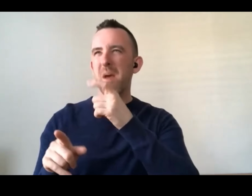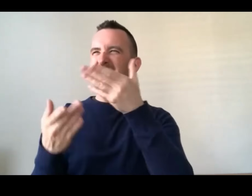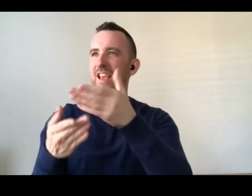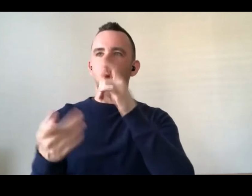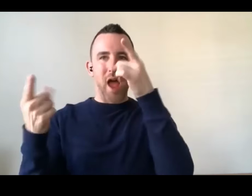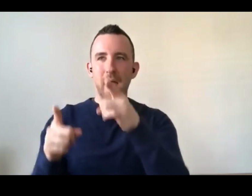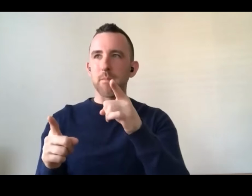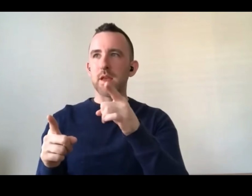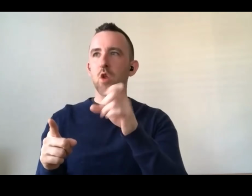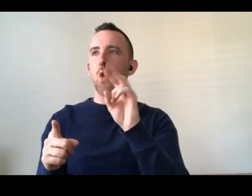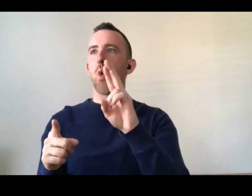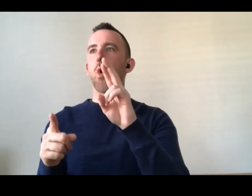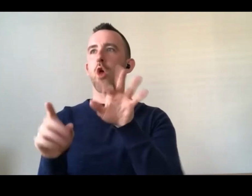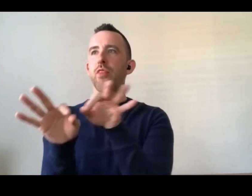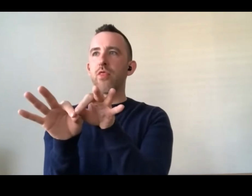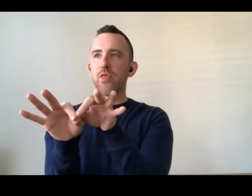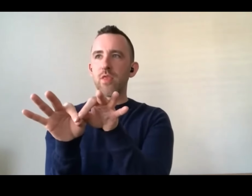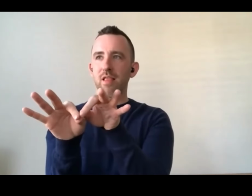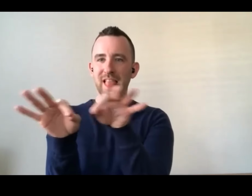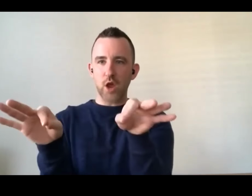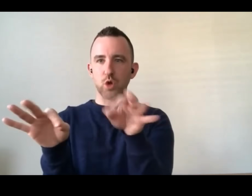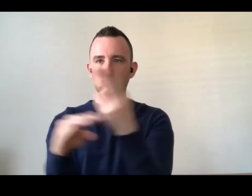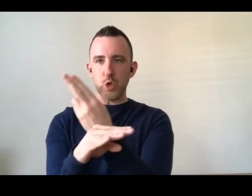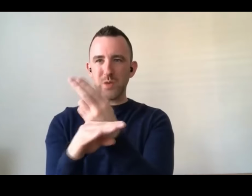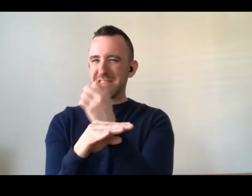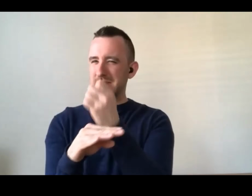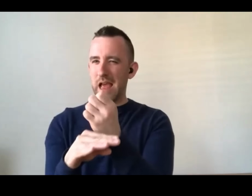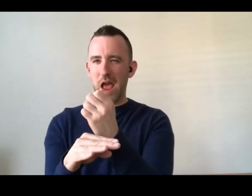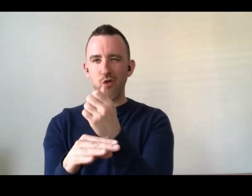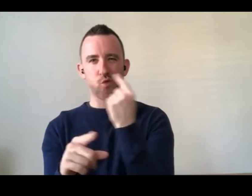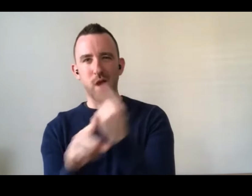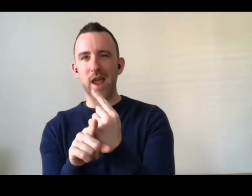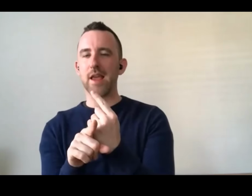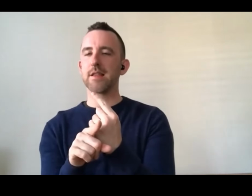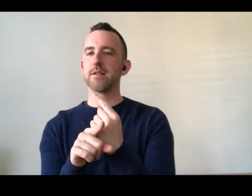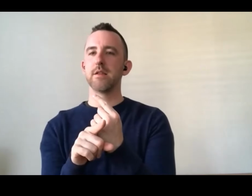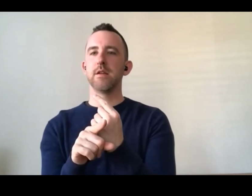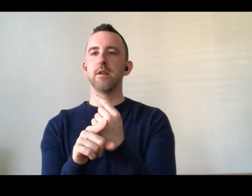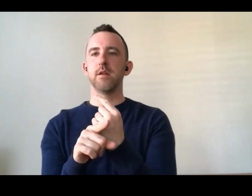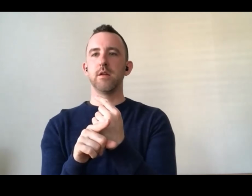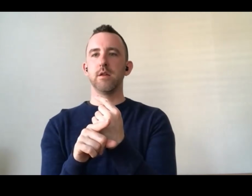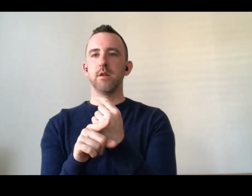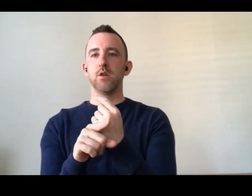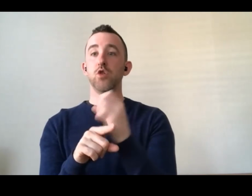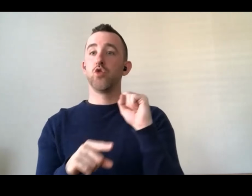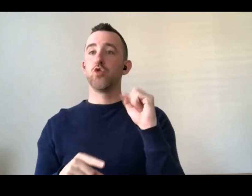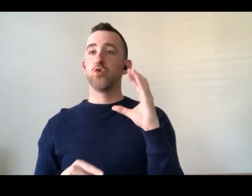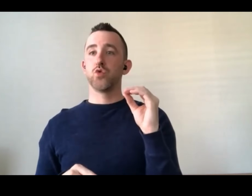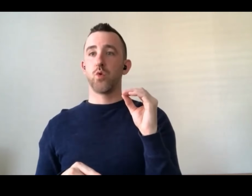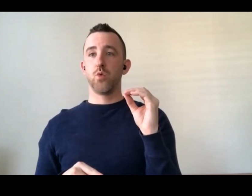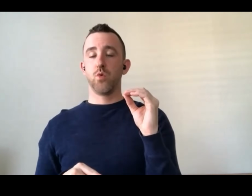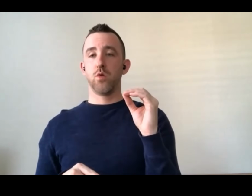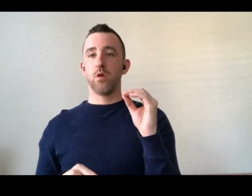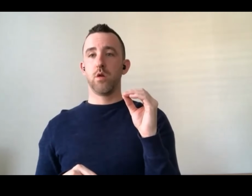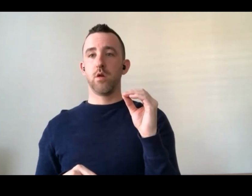or the language that was used is maybe not quite right or not accurate. So I will